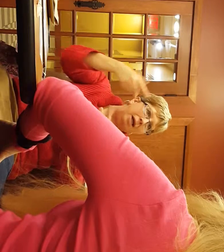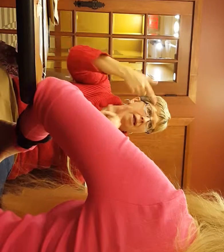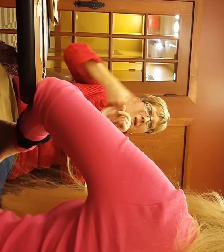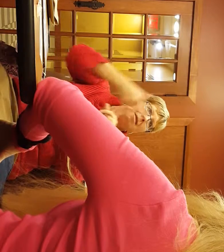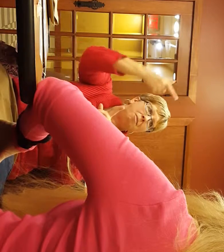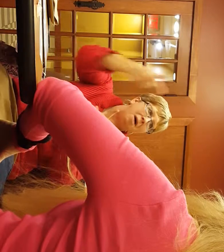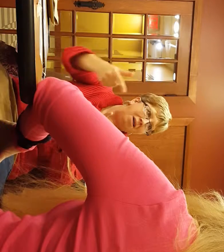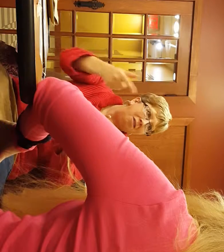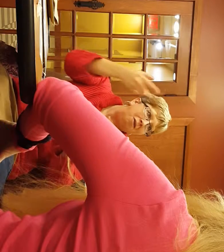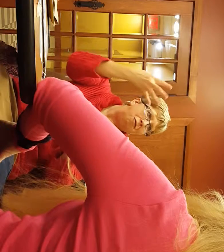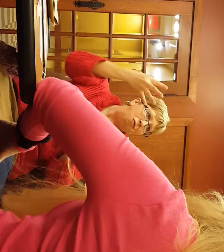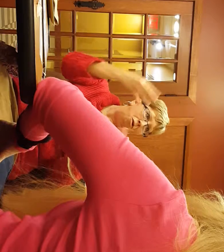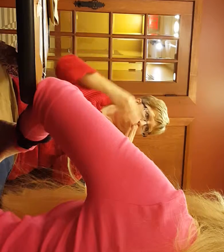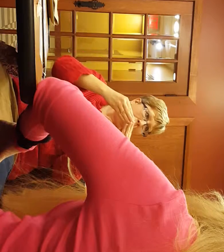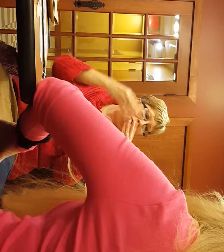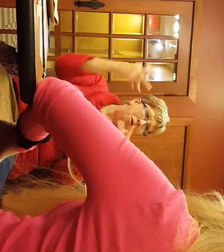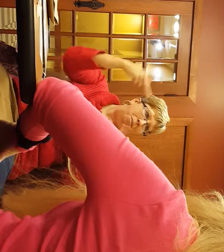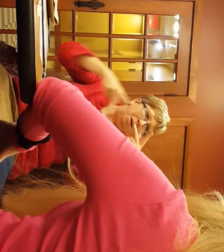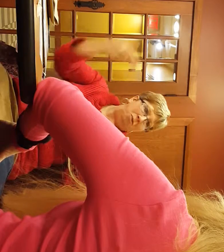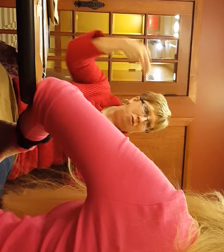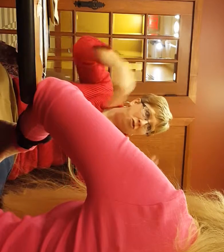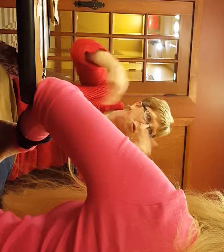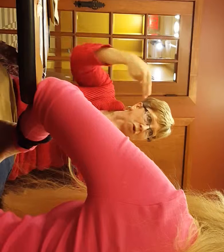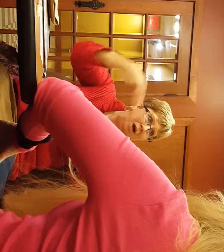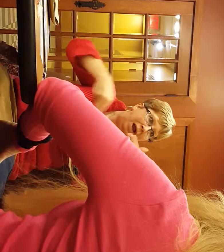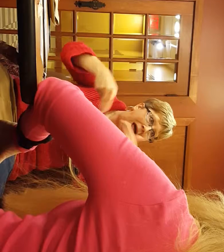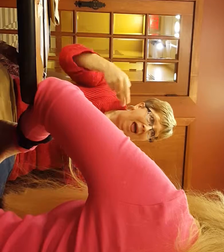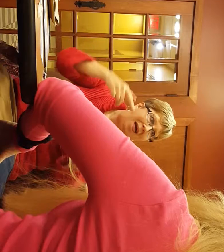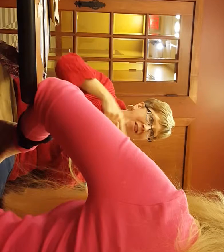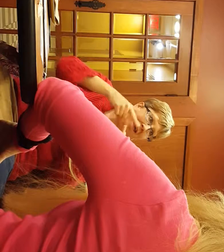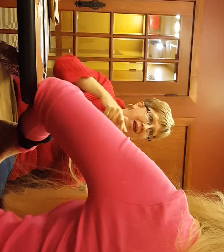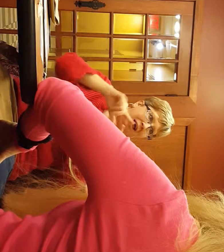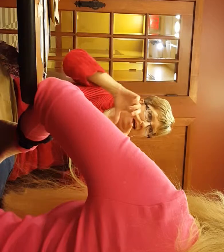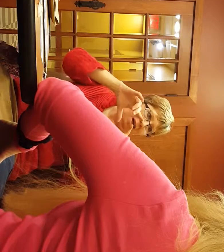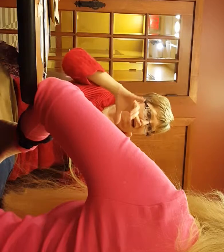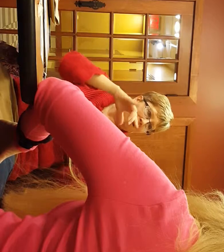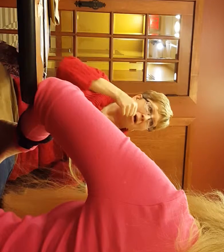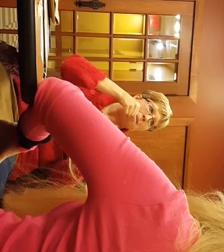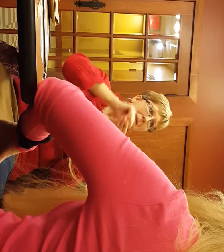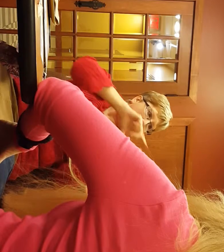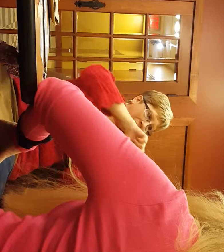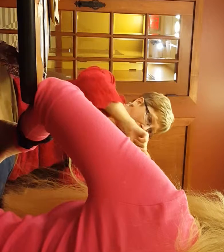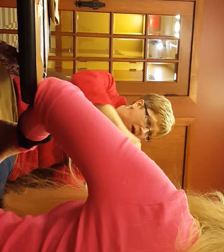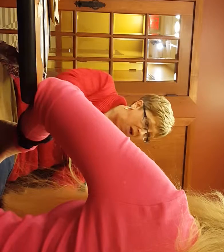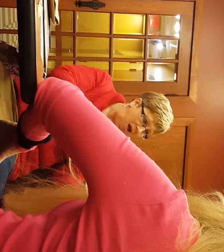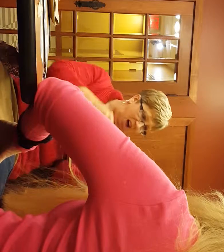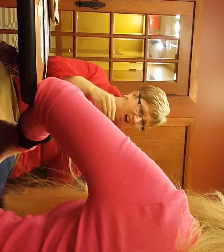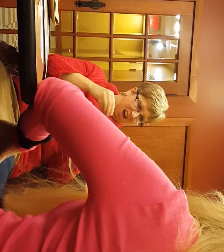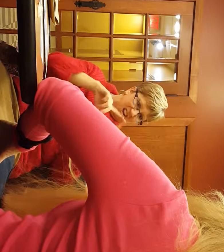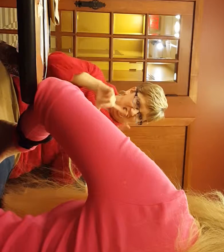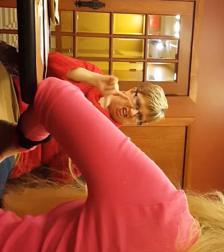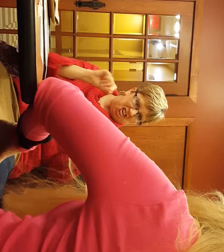next month, I also got a check. I was like, "Wow, this is kind of cool. Was this for me or you, Mom?" And she said, "No, it's for you." So of course, I spent it on more